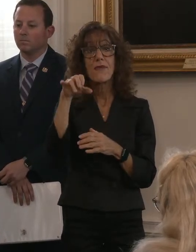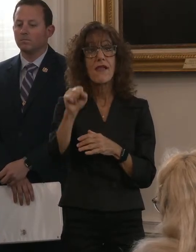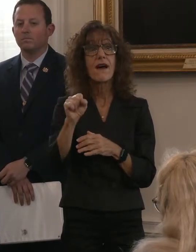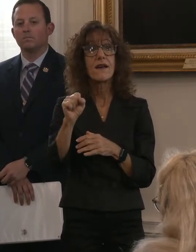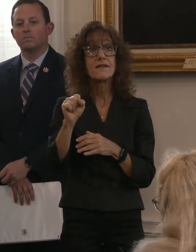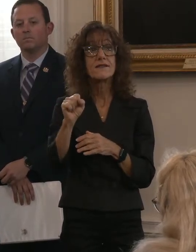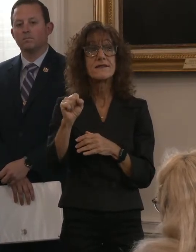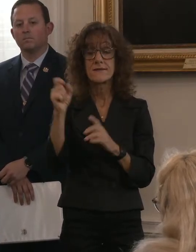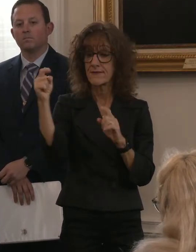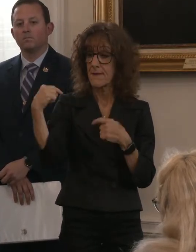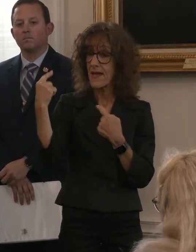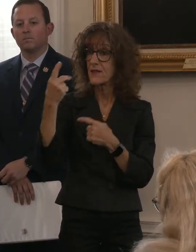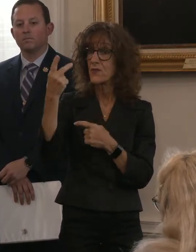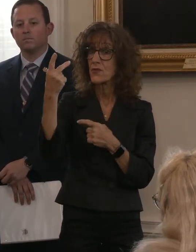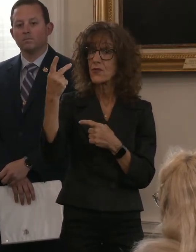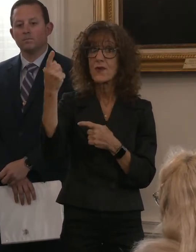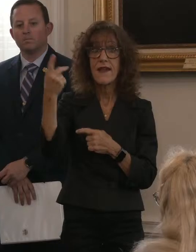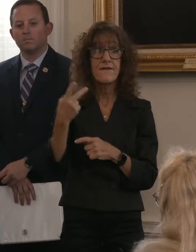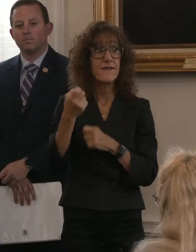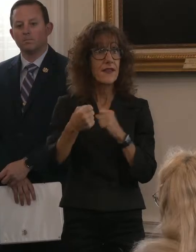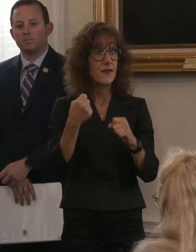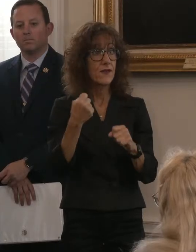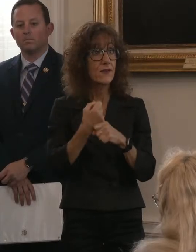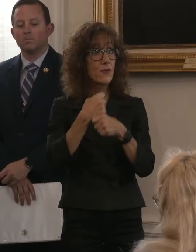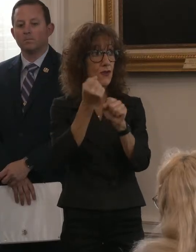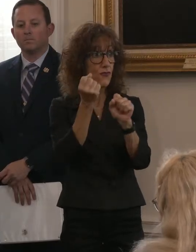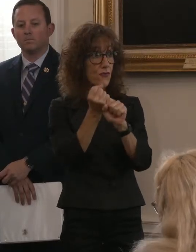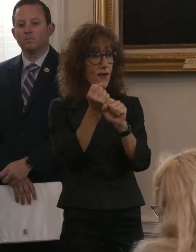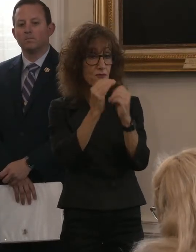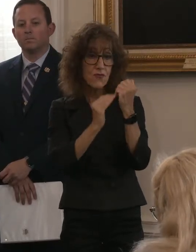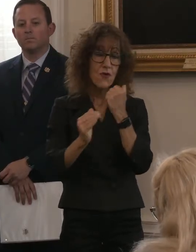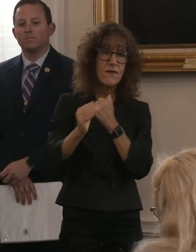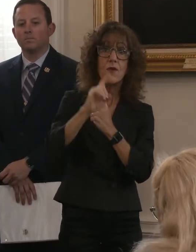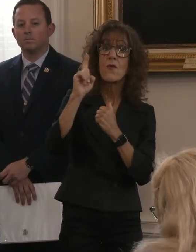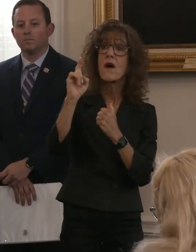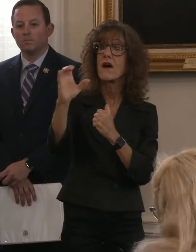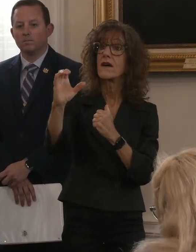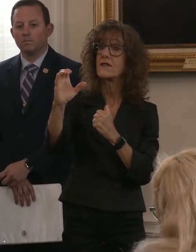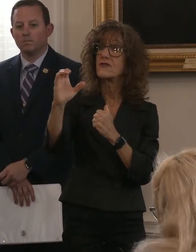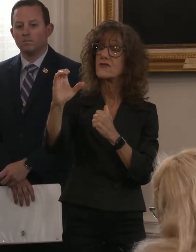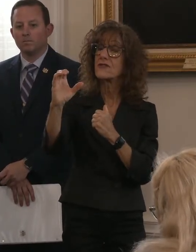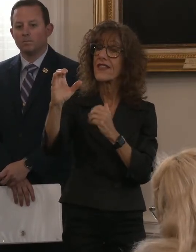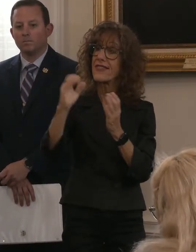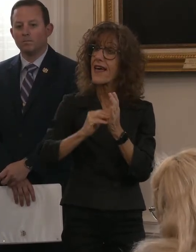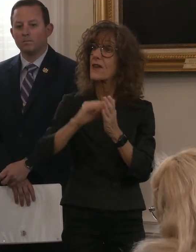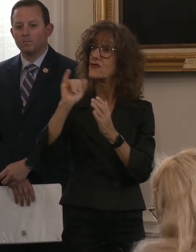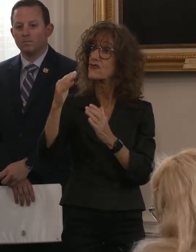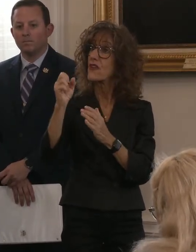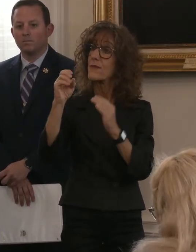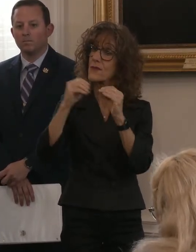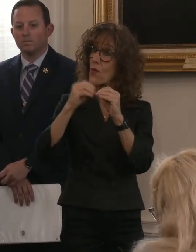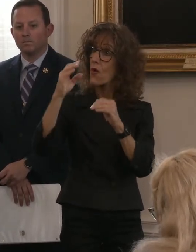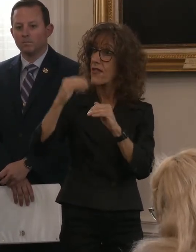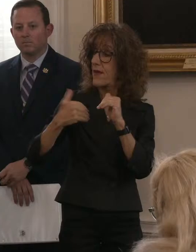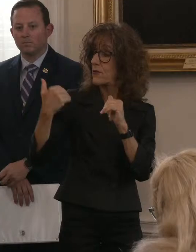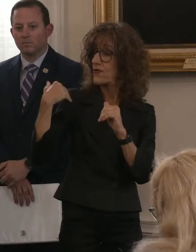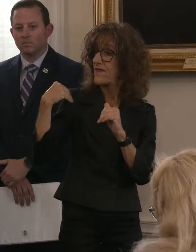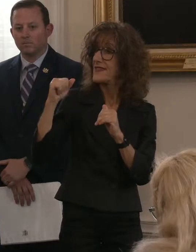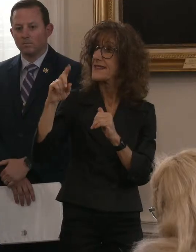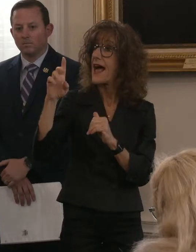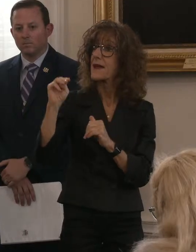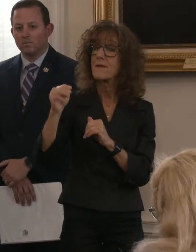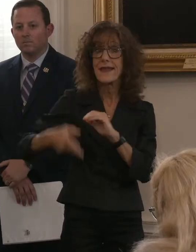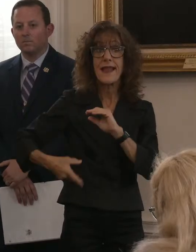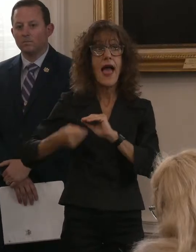And in the past 2.5 years, we created over 100,000 jobs, more than the previous administration